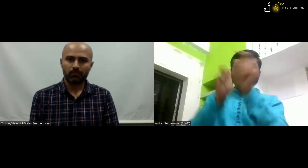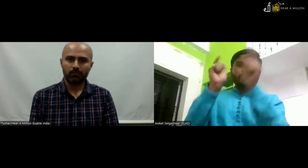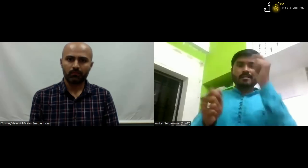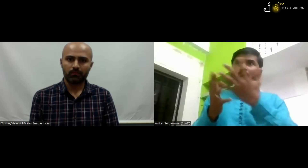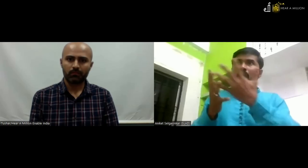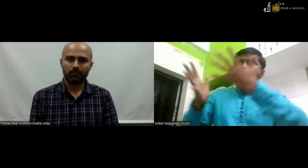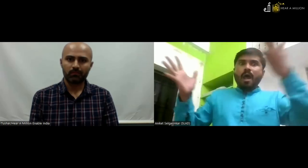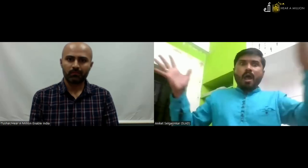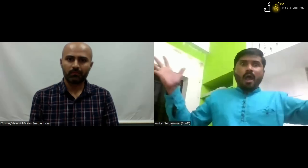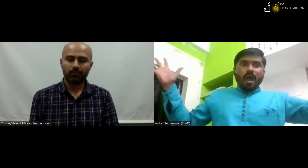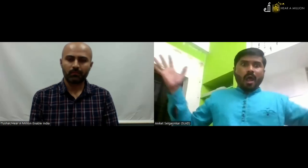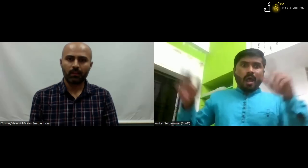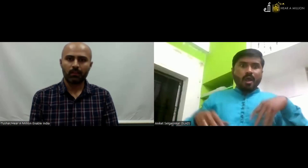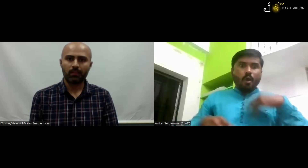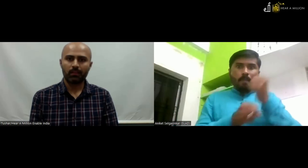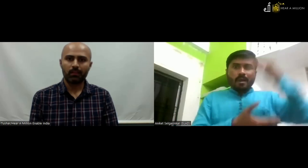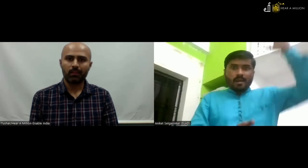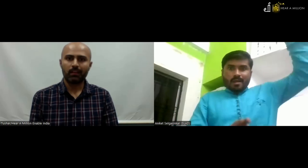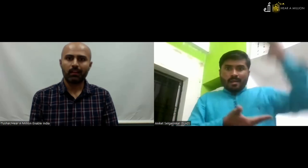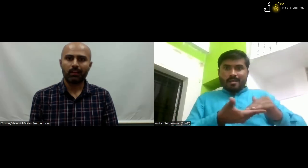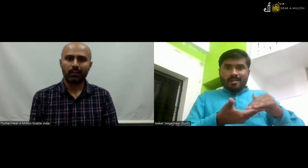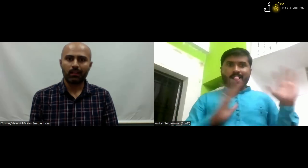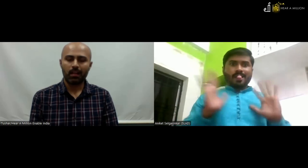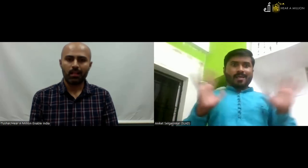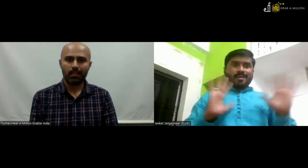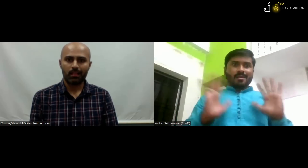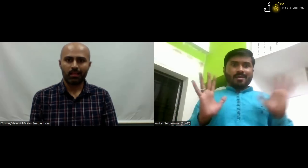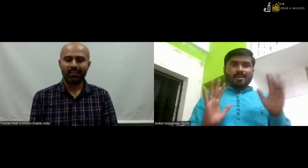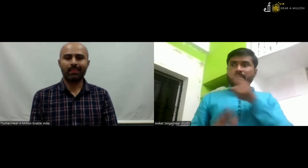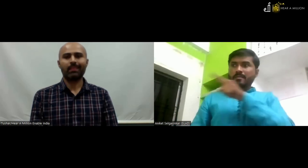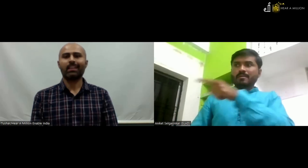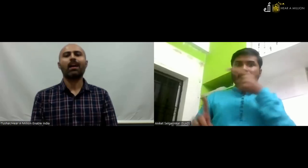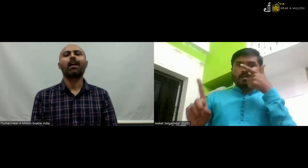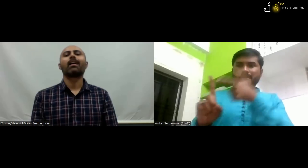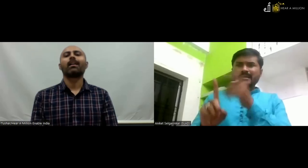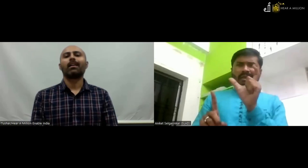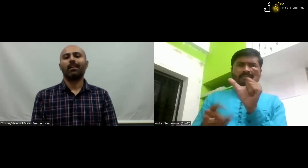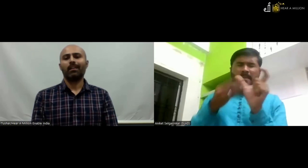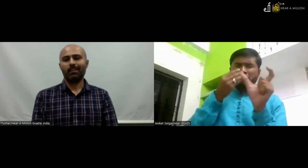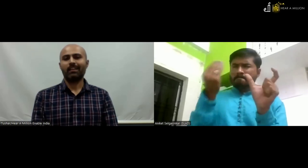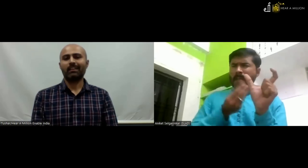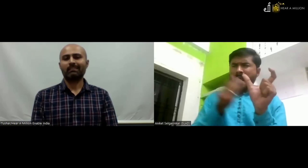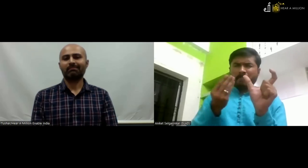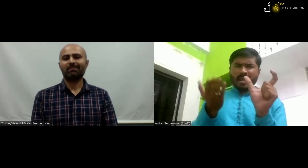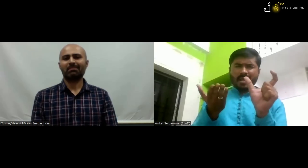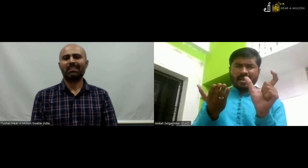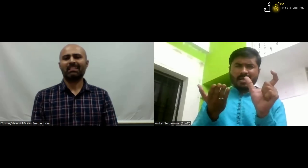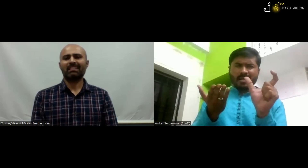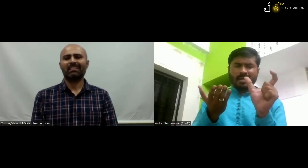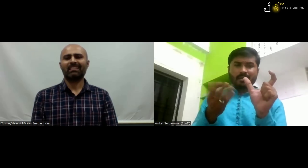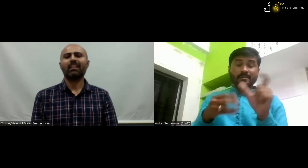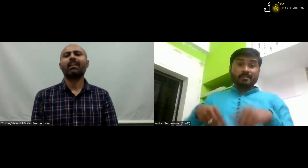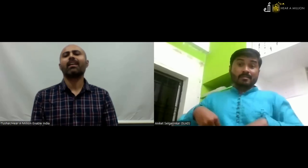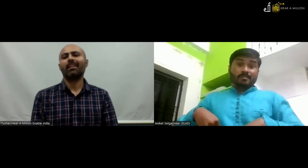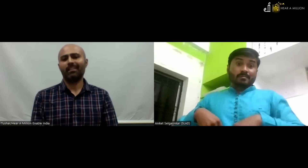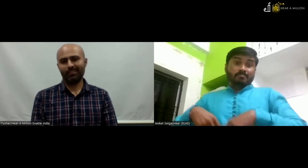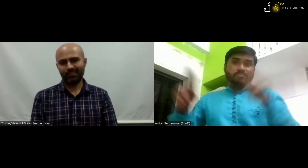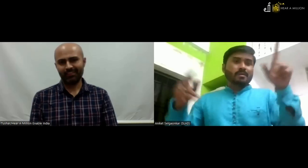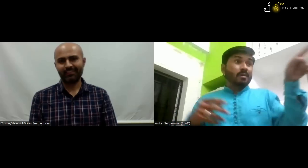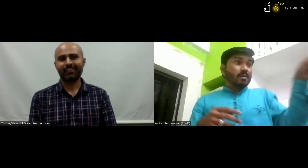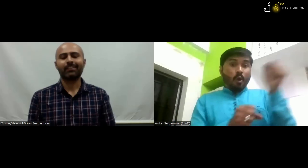the reason made impact, there are a lot of people who filed this complaint, and the government thought that they might have to